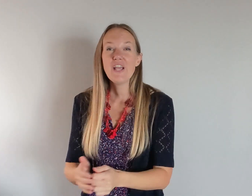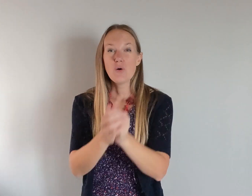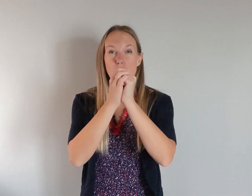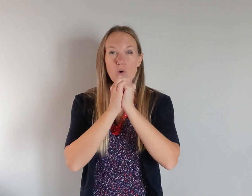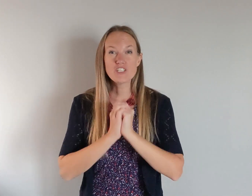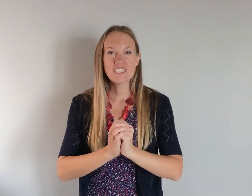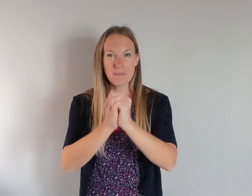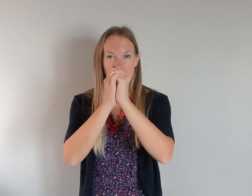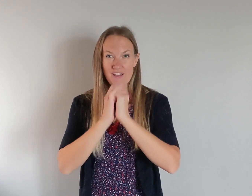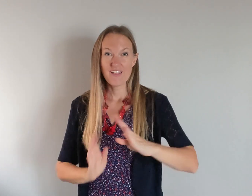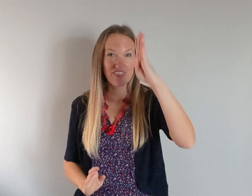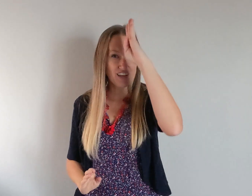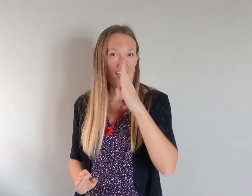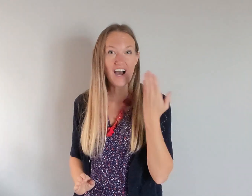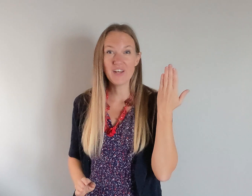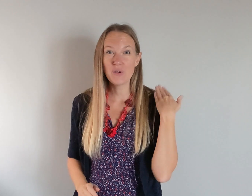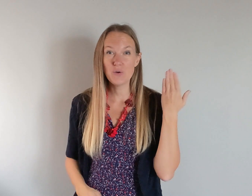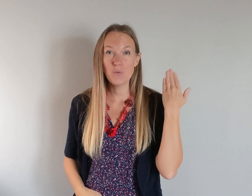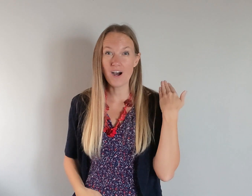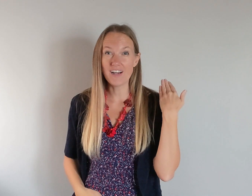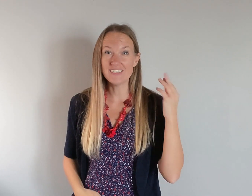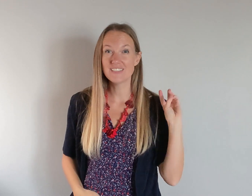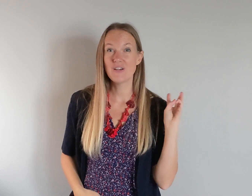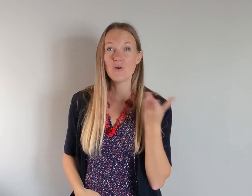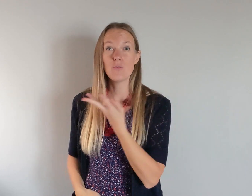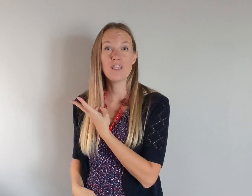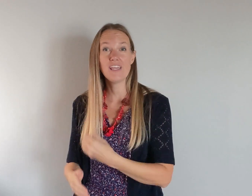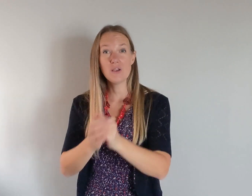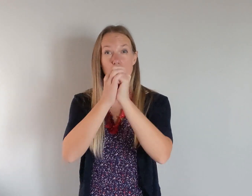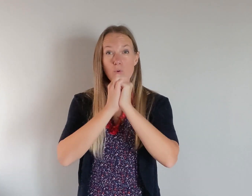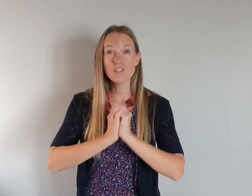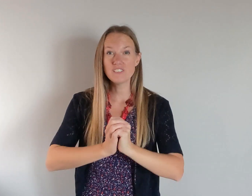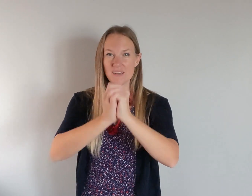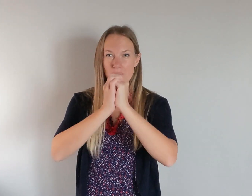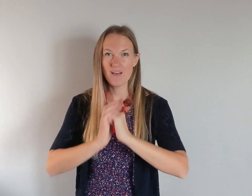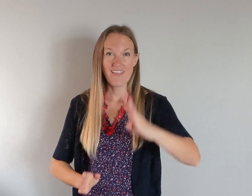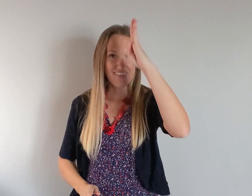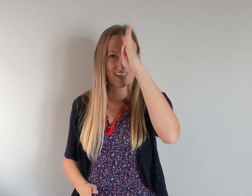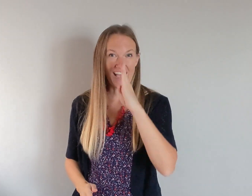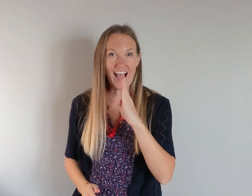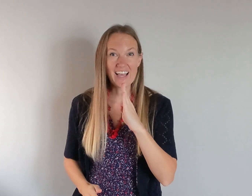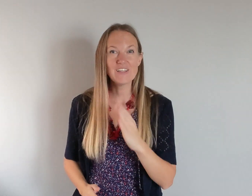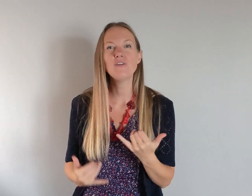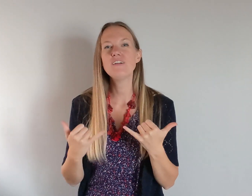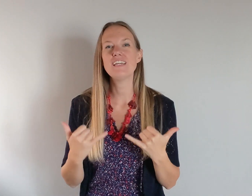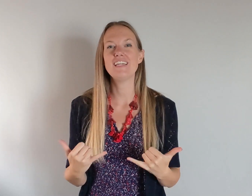We worship the God who was. We worship the God who